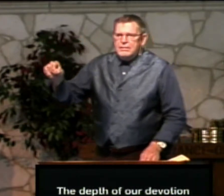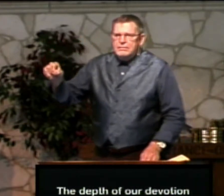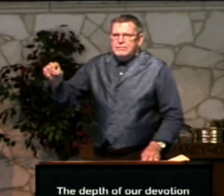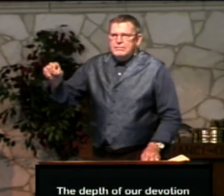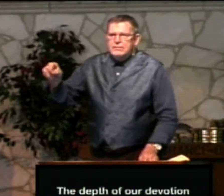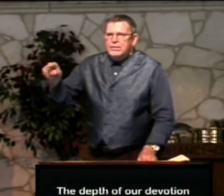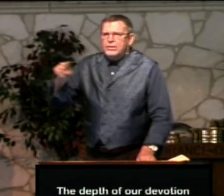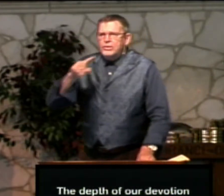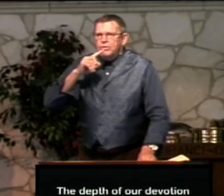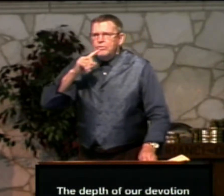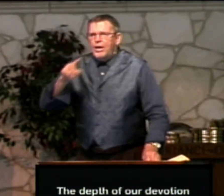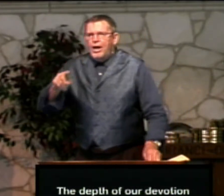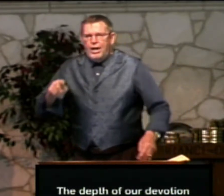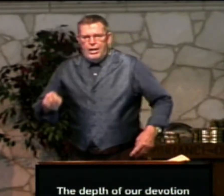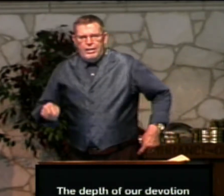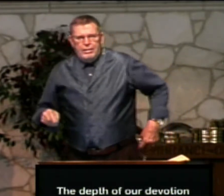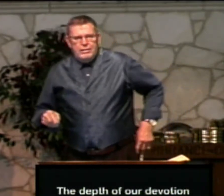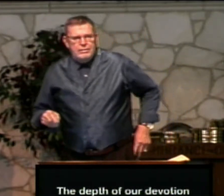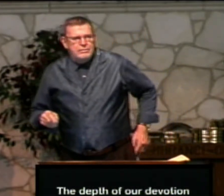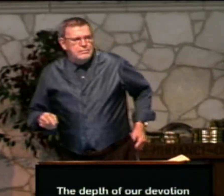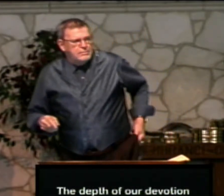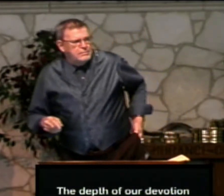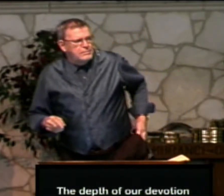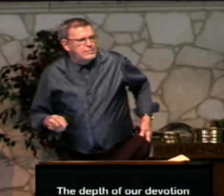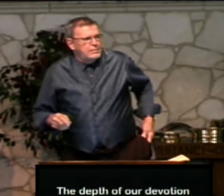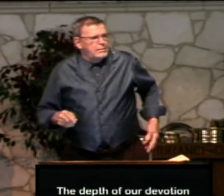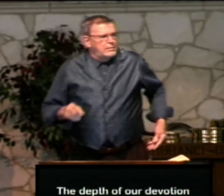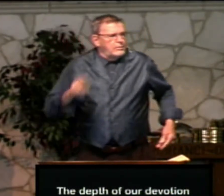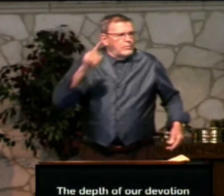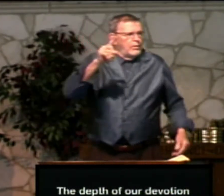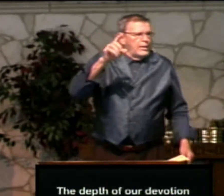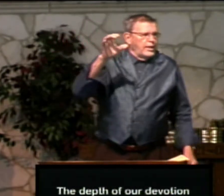unless you are